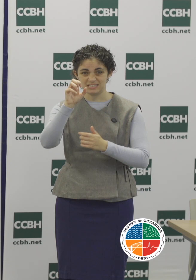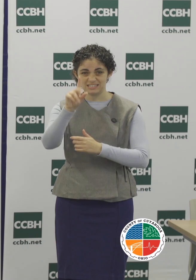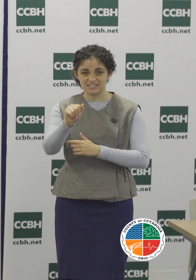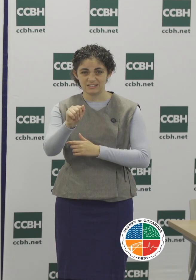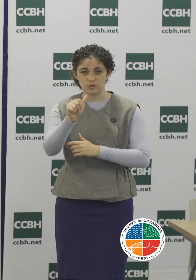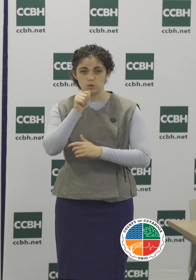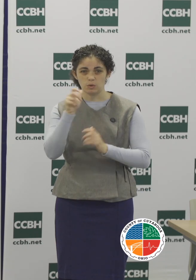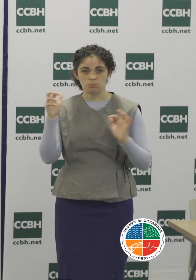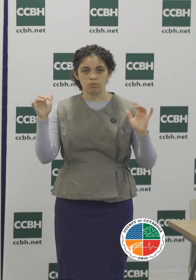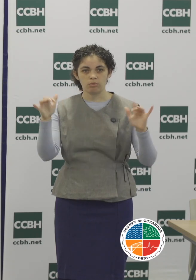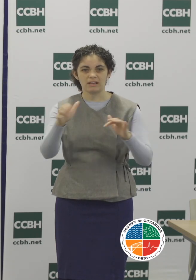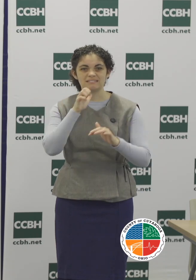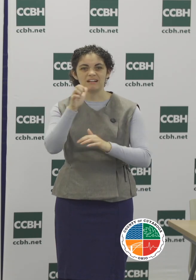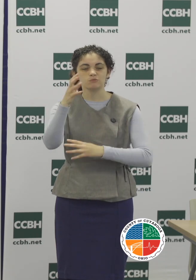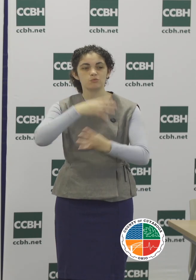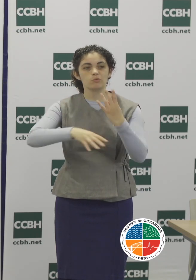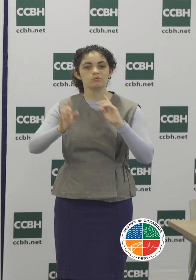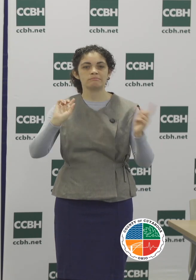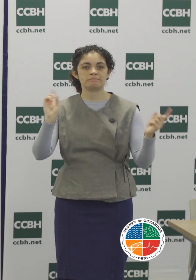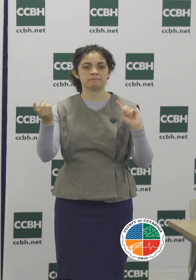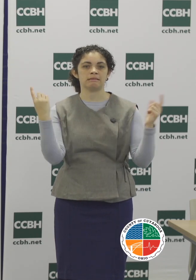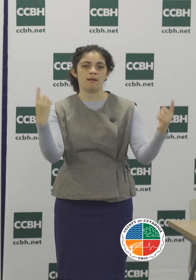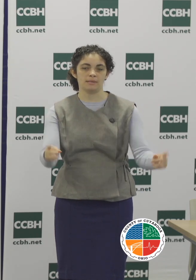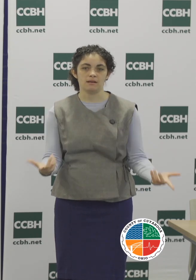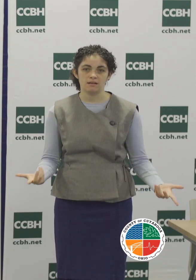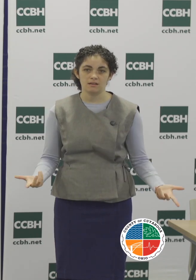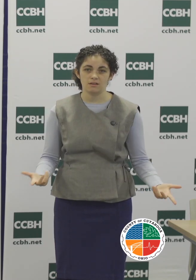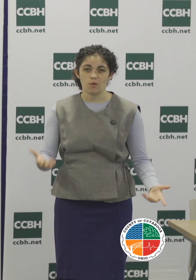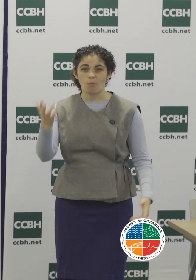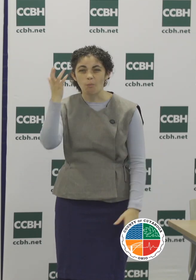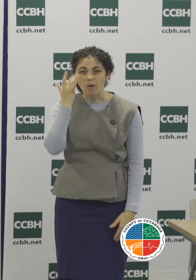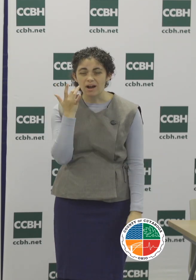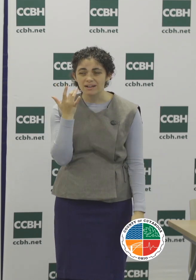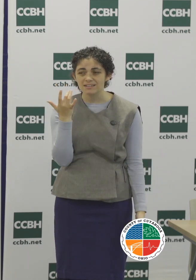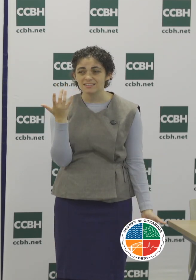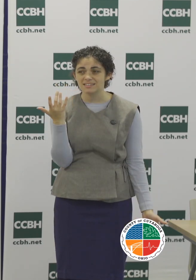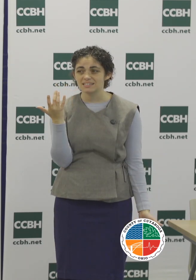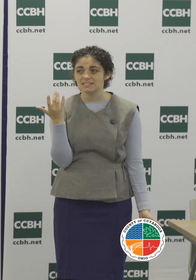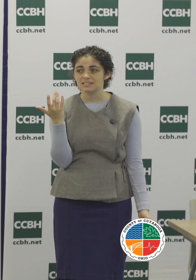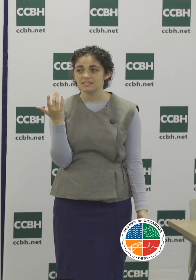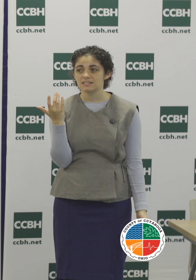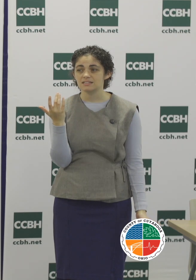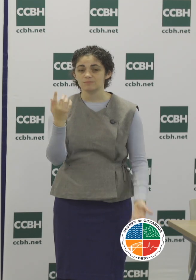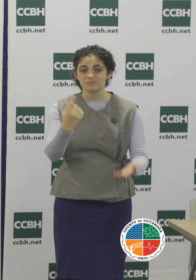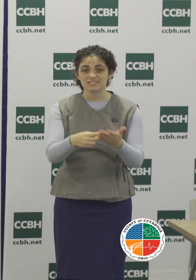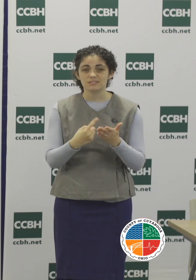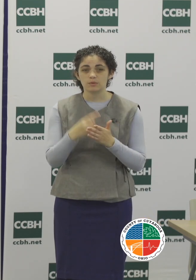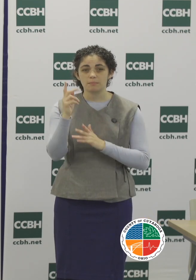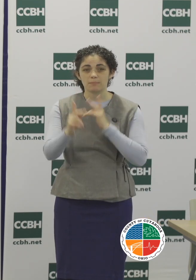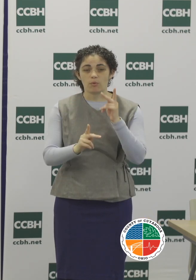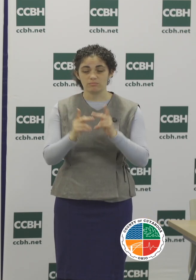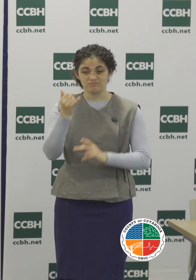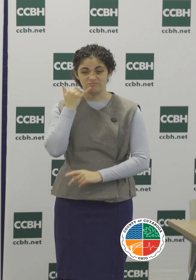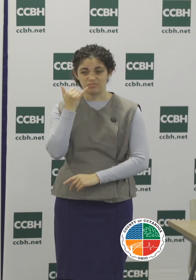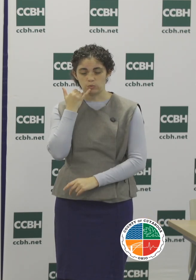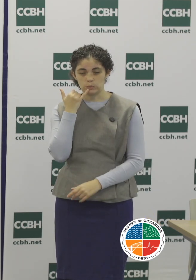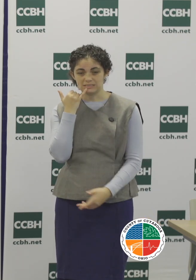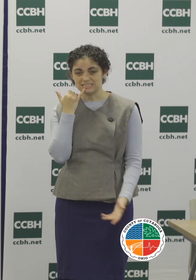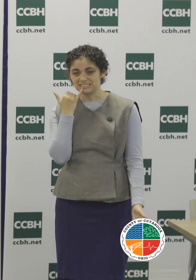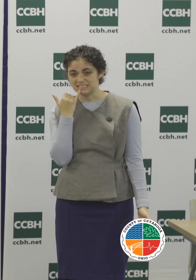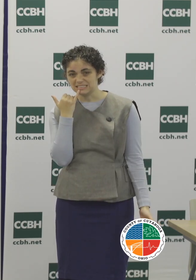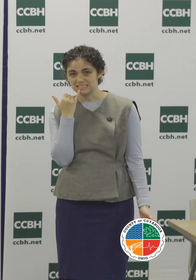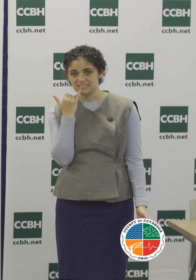were gathering and weren't social distancing, and that's because I've talked to people on the phone